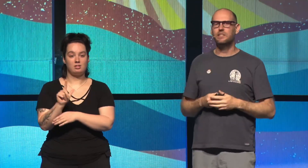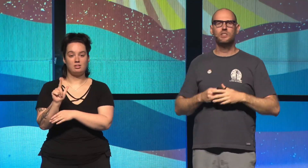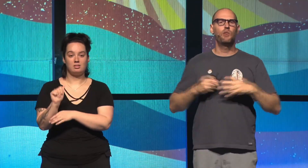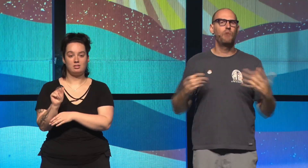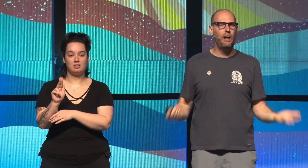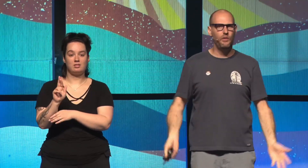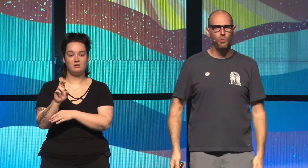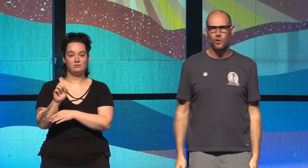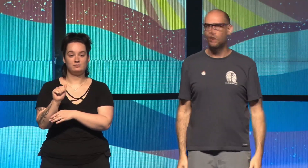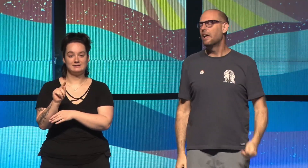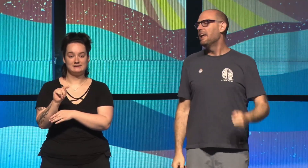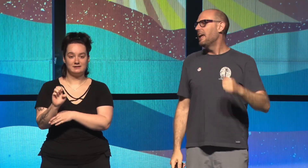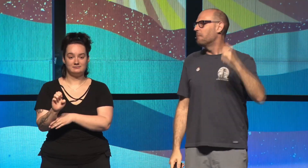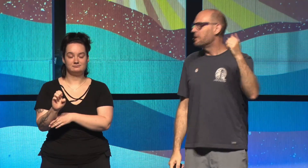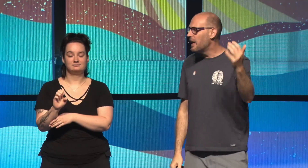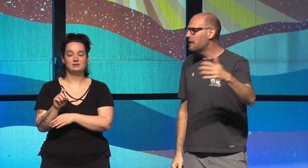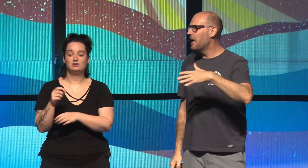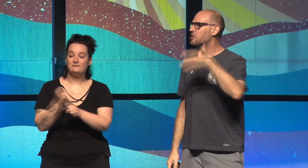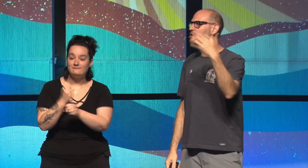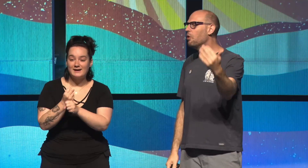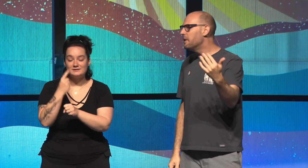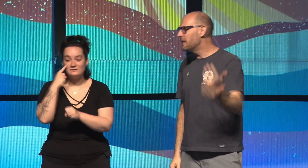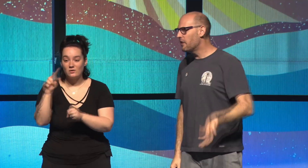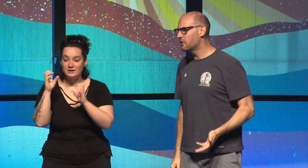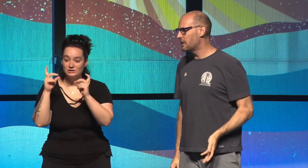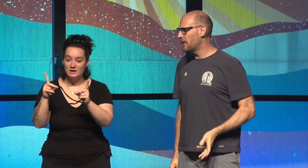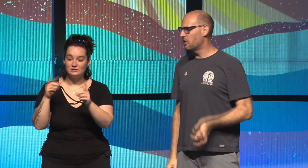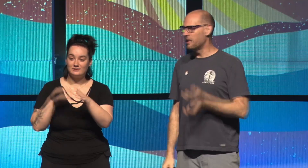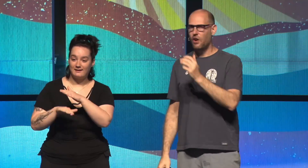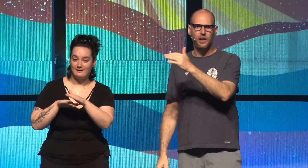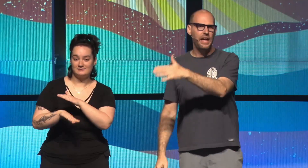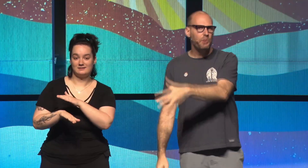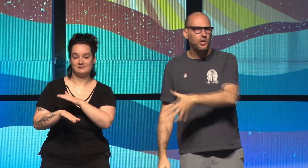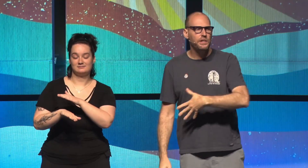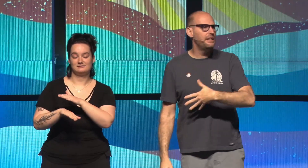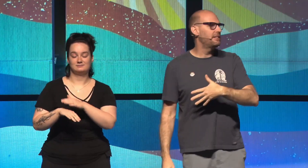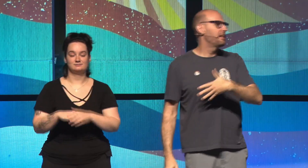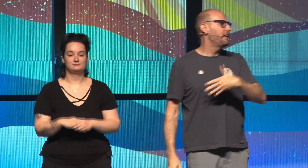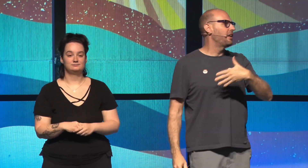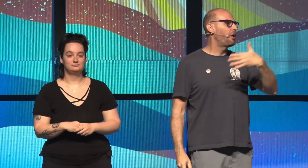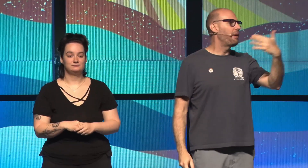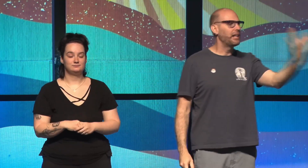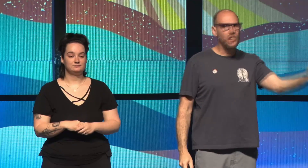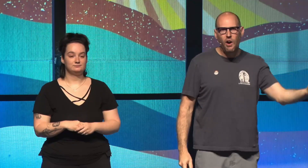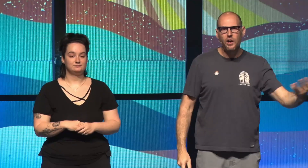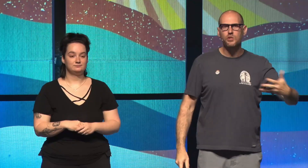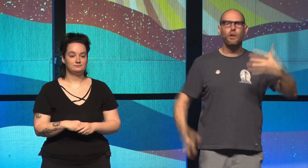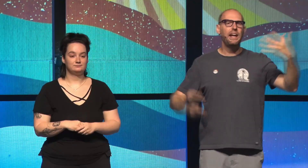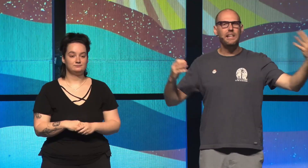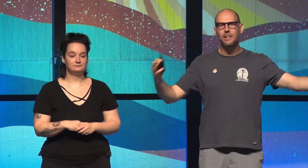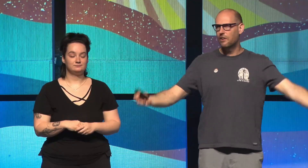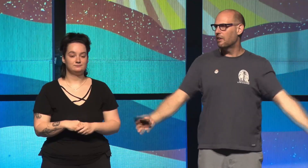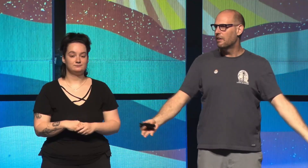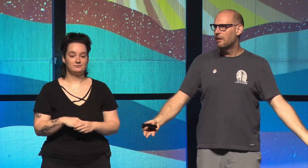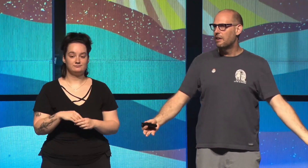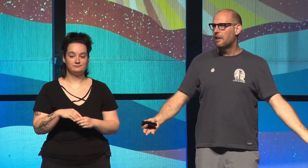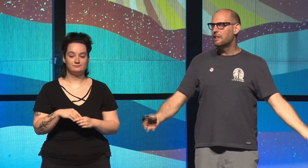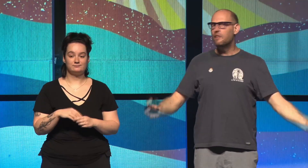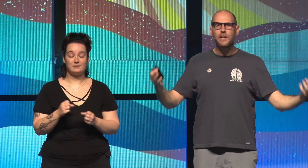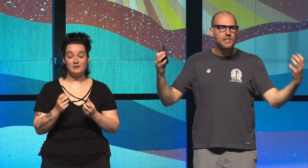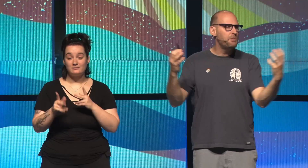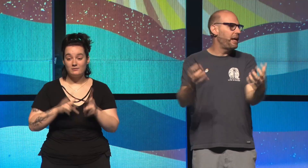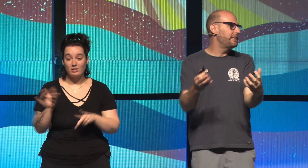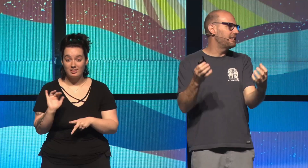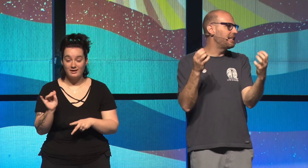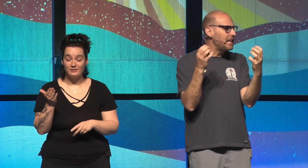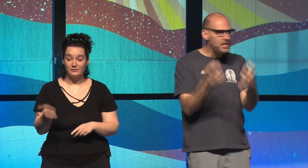education justice around the world. And Malayla and so many others like her in our neighborhoods, in our backyards, right here,